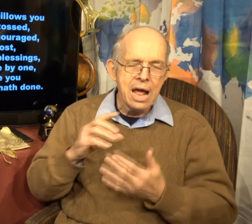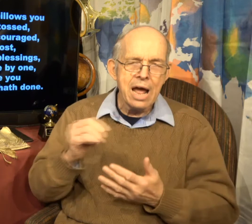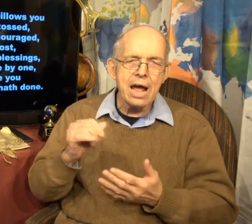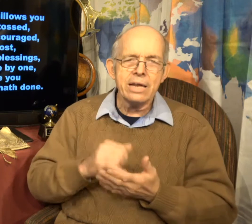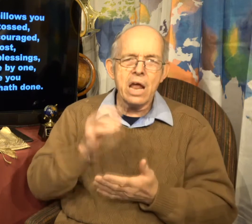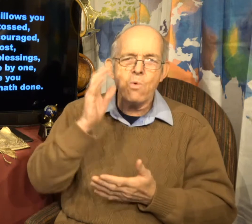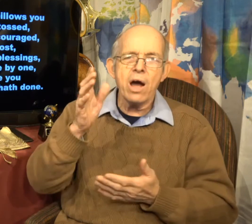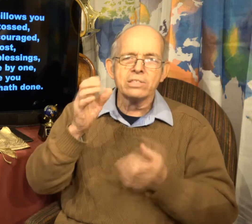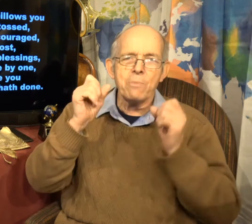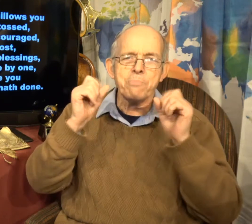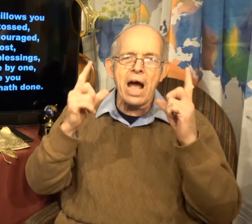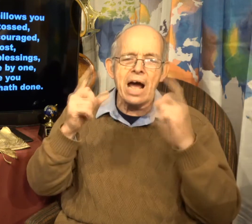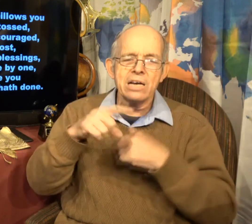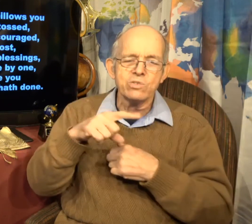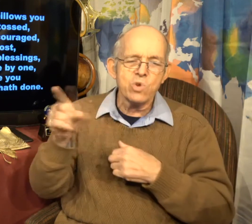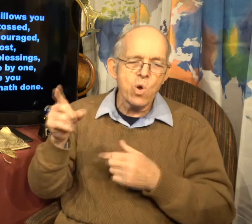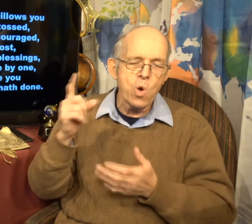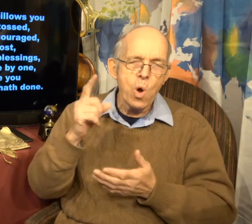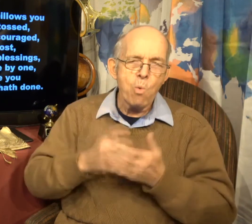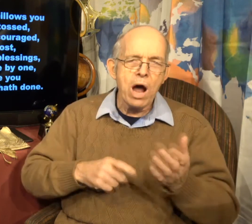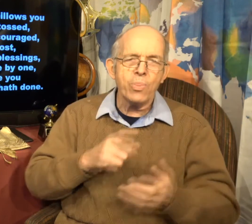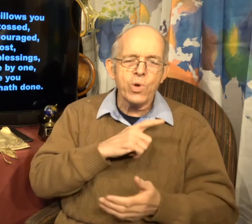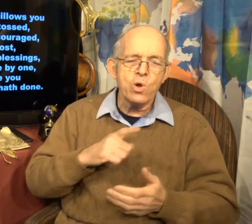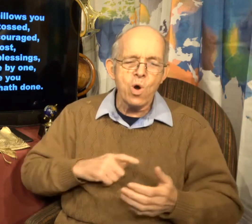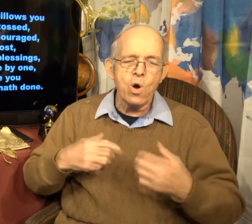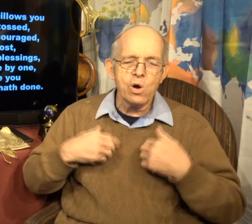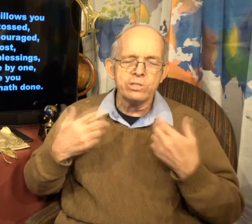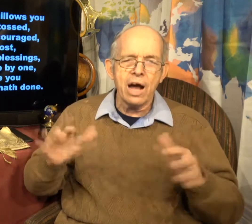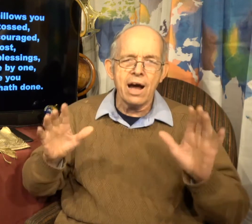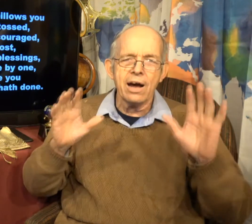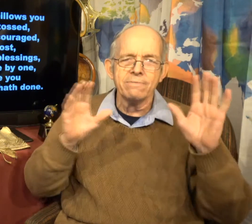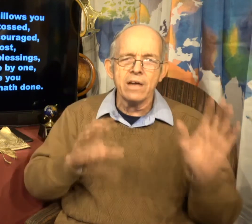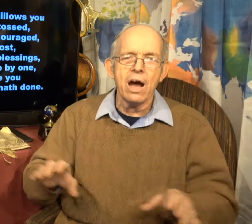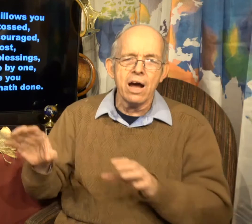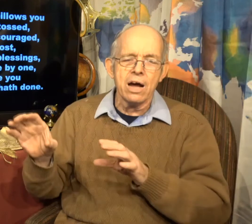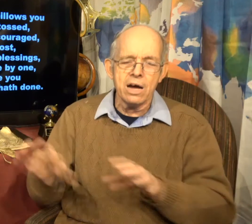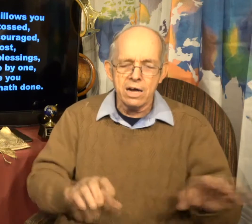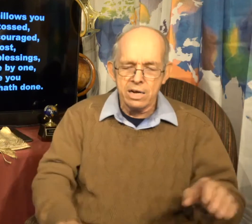one. And it was to pass you what the Lord have